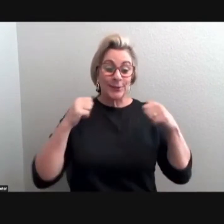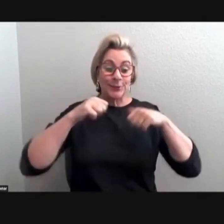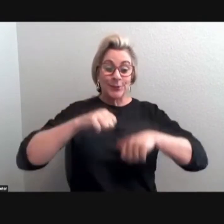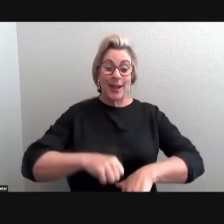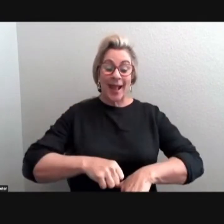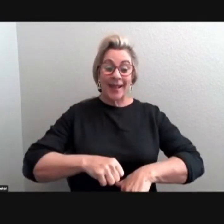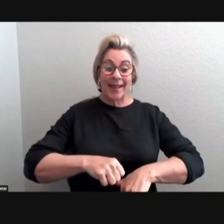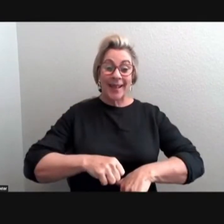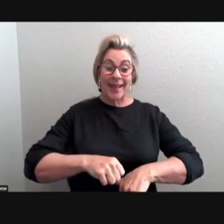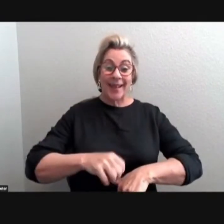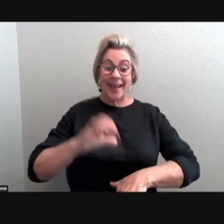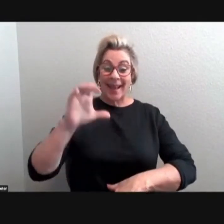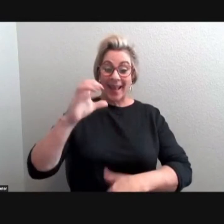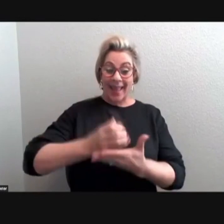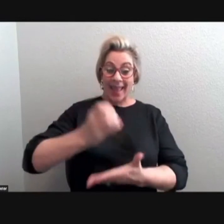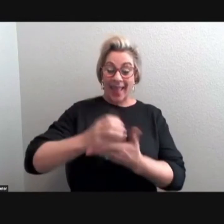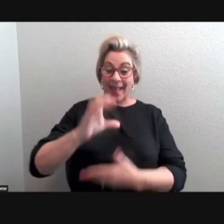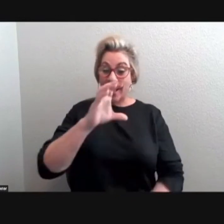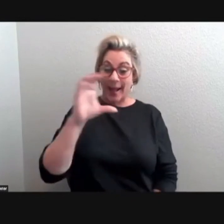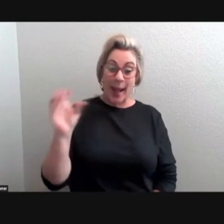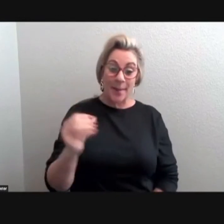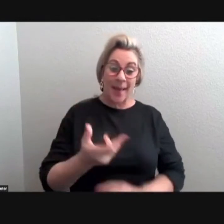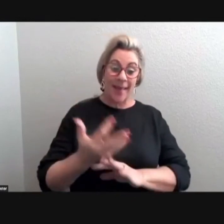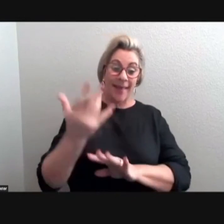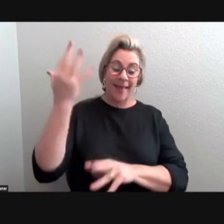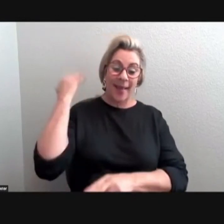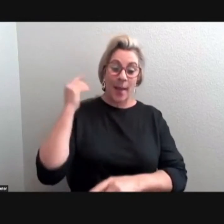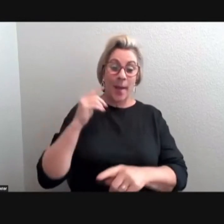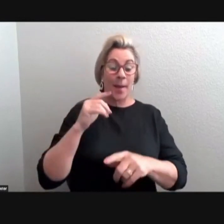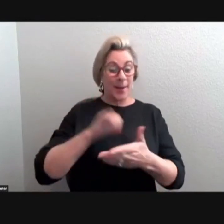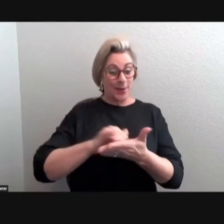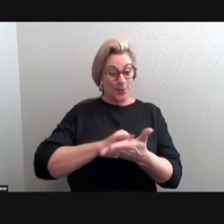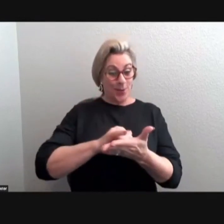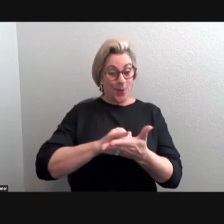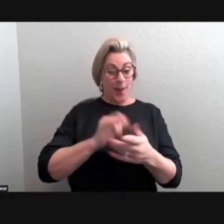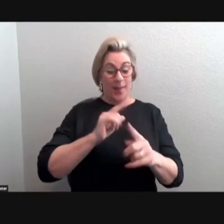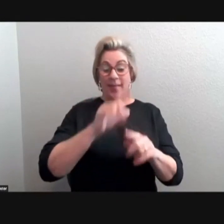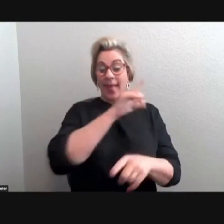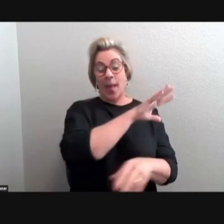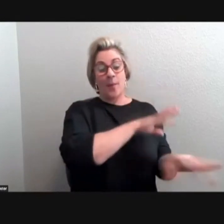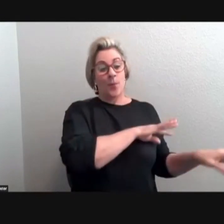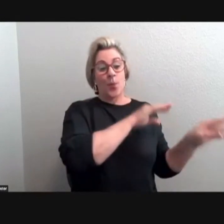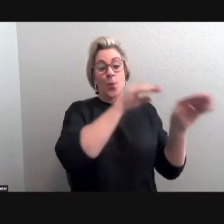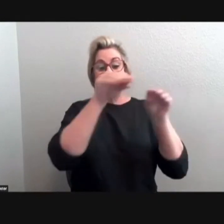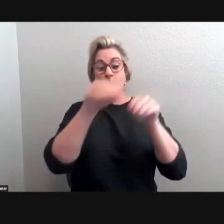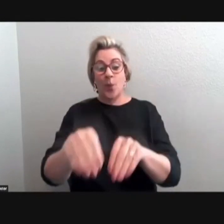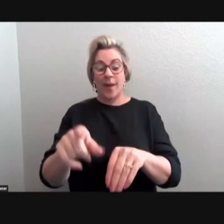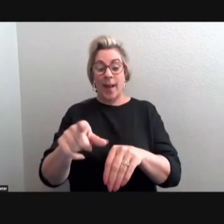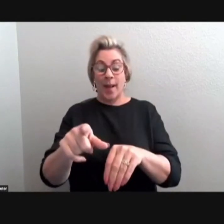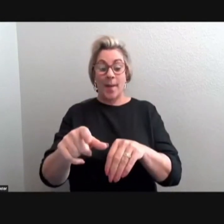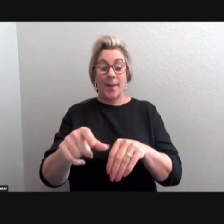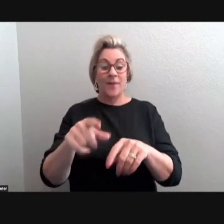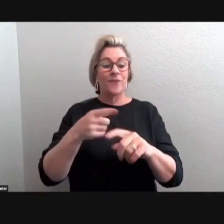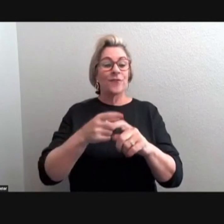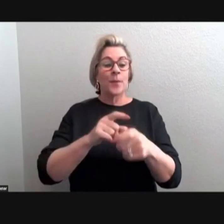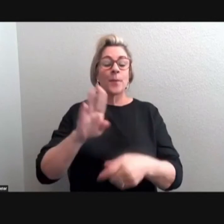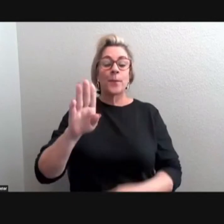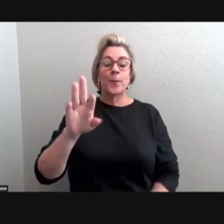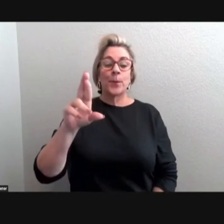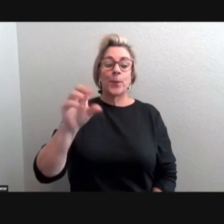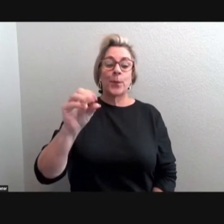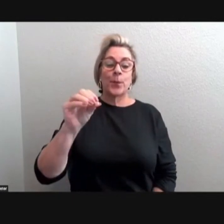York. But like so many New Yorkers, they moved to Colorado. They're based in Broomfield. They're in everything from